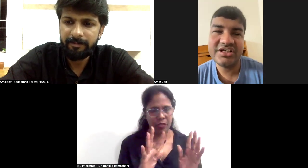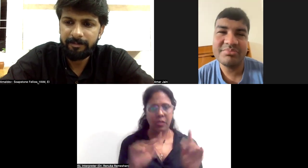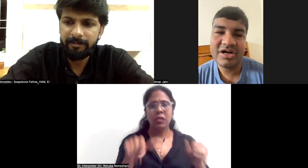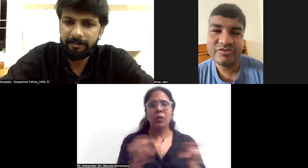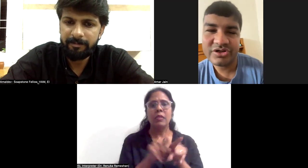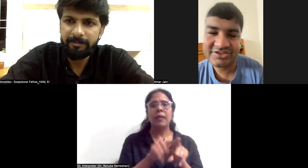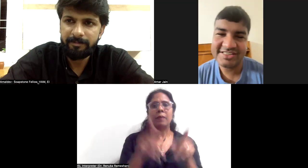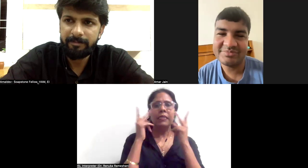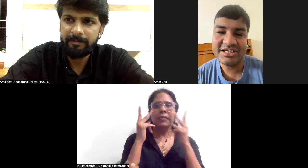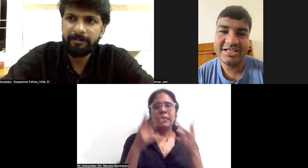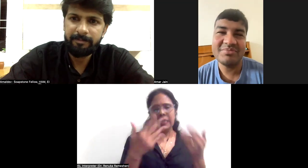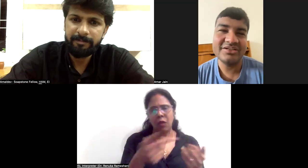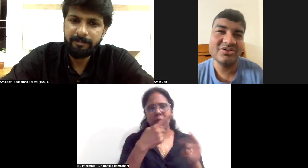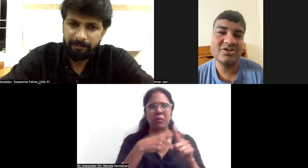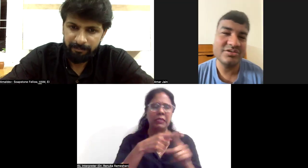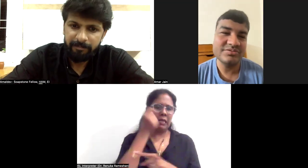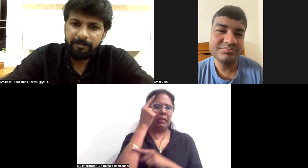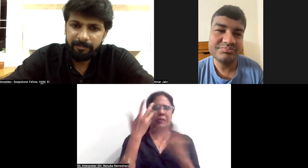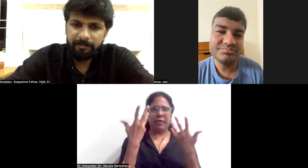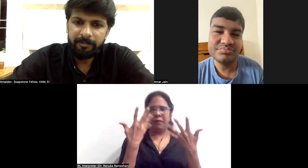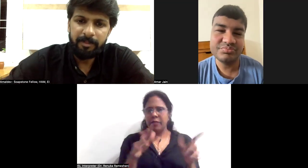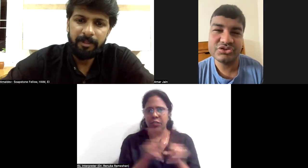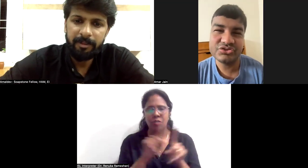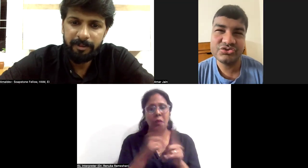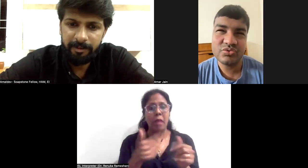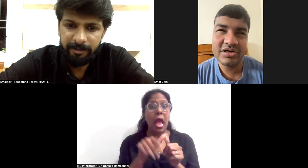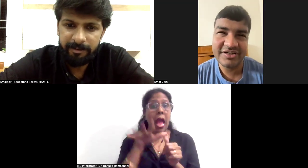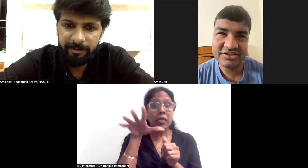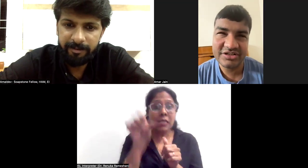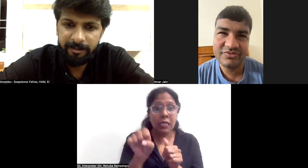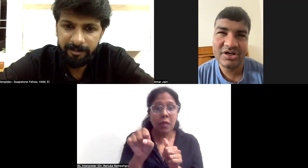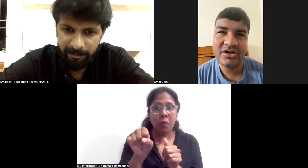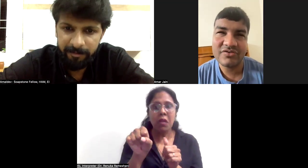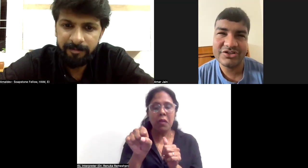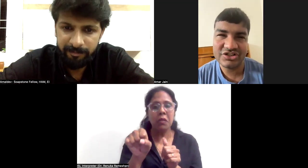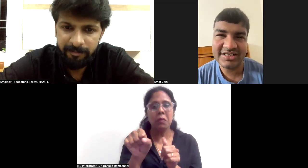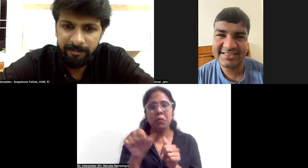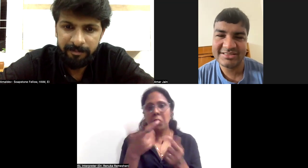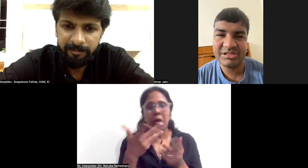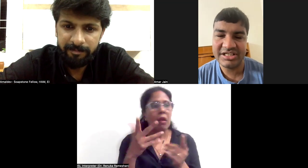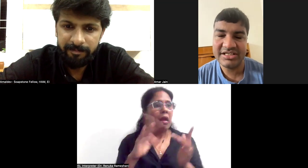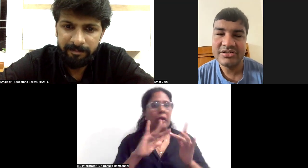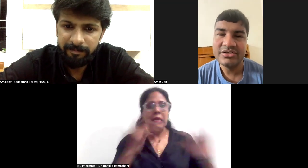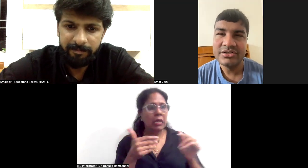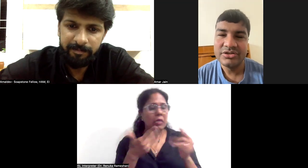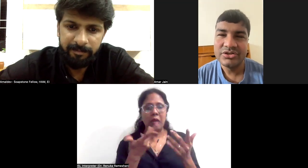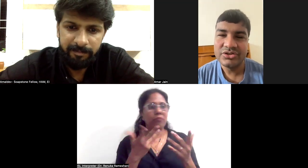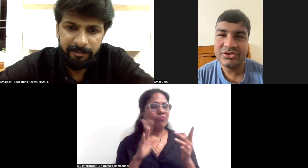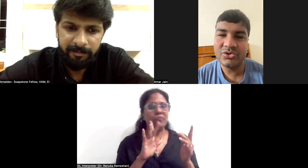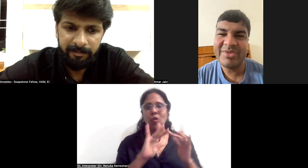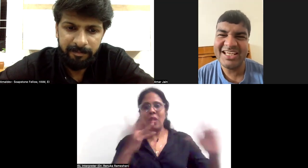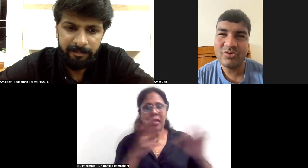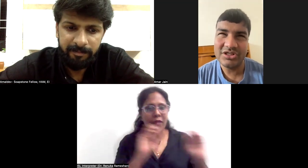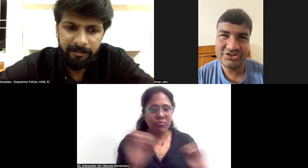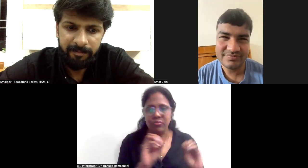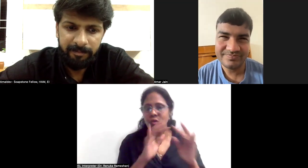that the demand for accessibility by the persons who are affected for lack of digital accessibility